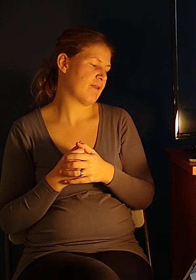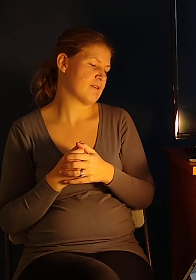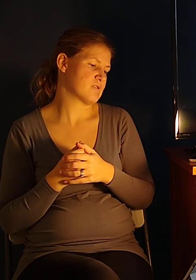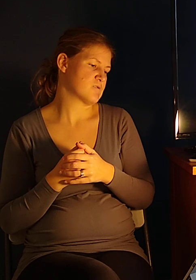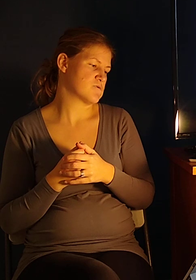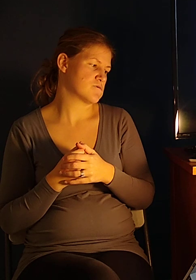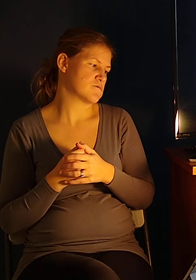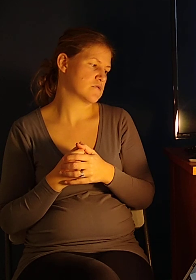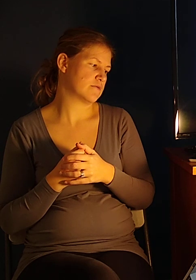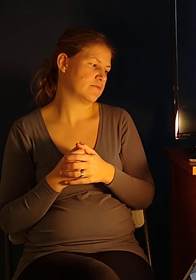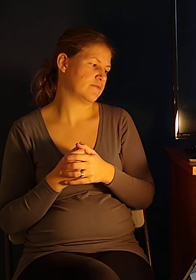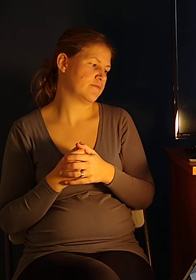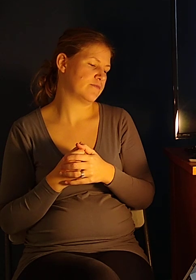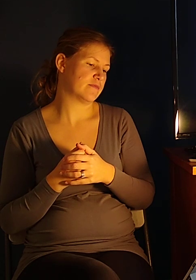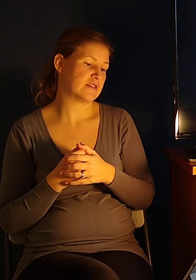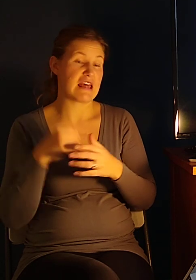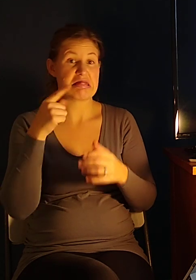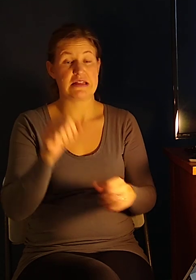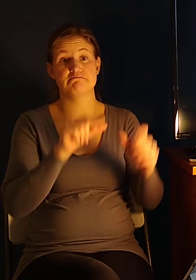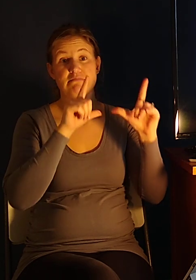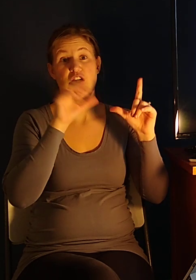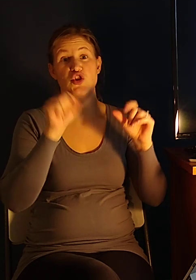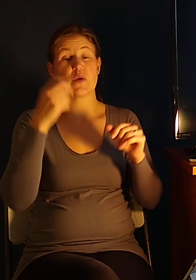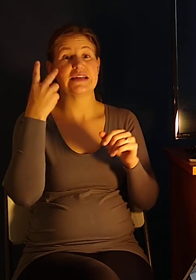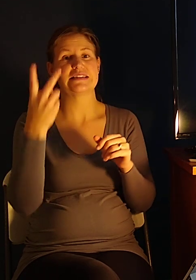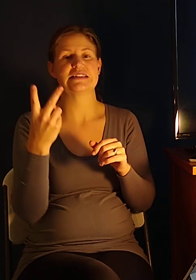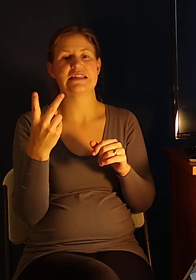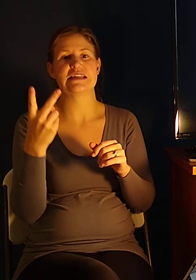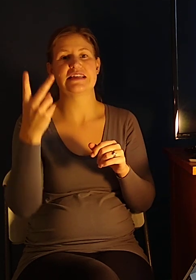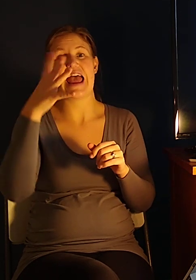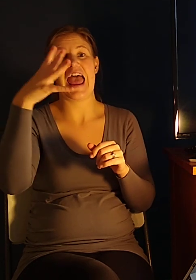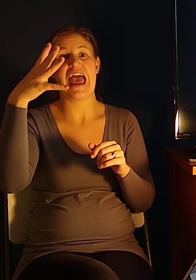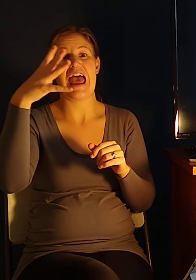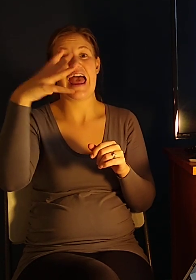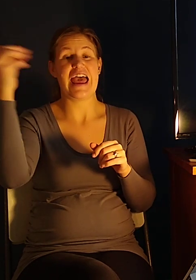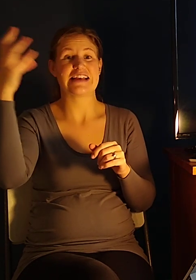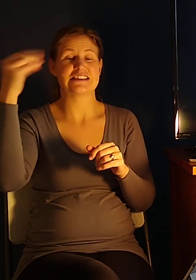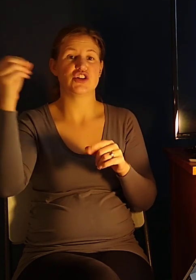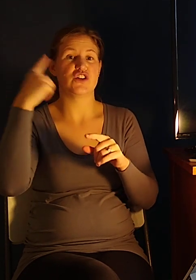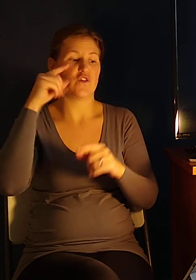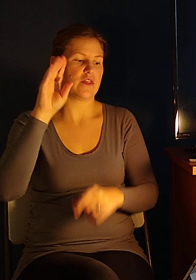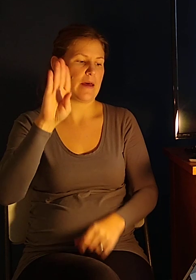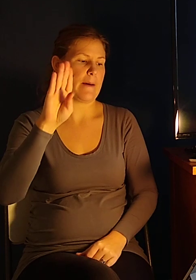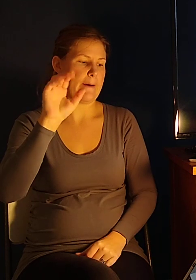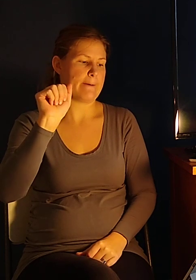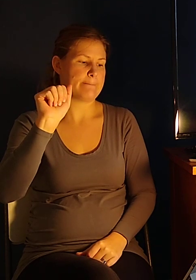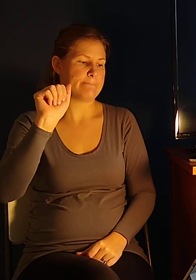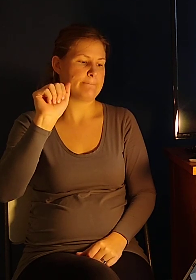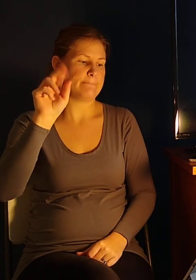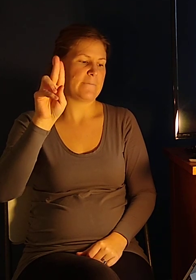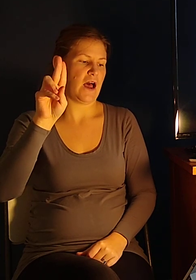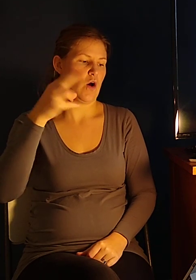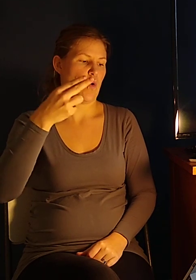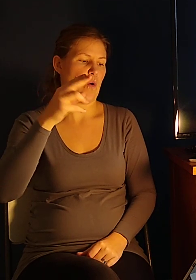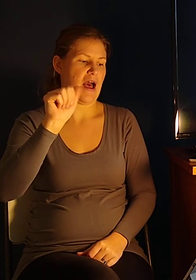And in this slide, we can see not only exteriors of the Bauhaus space, but also